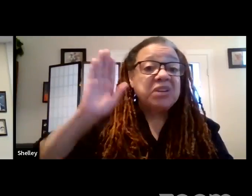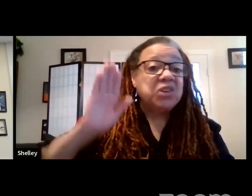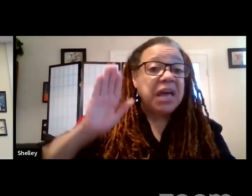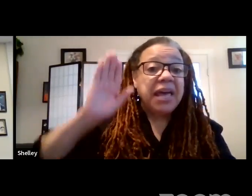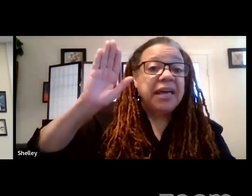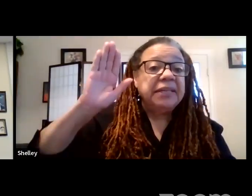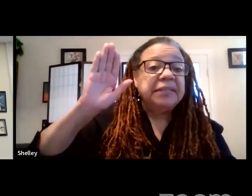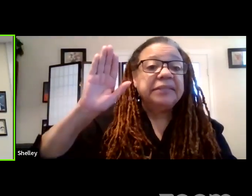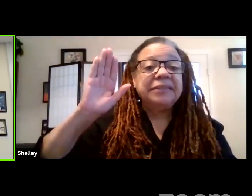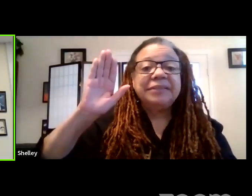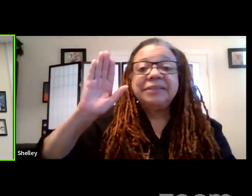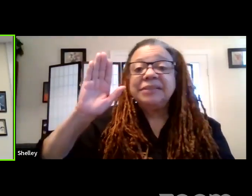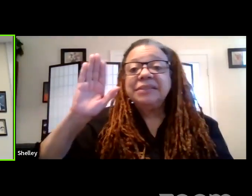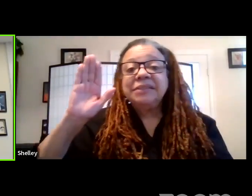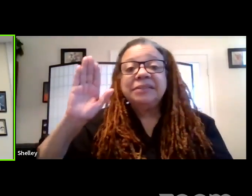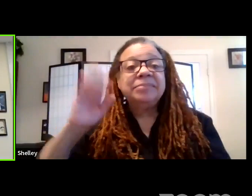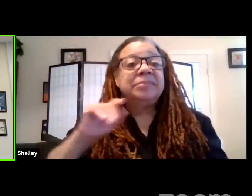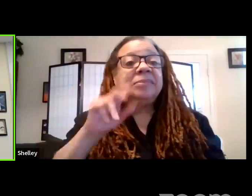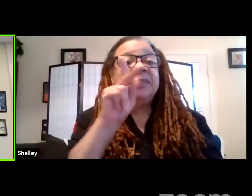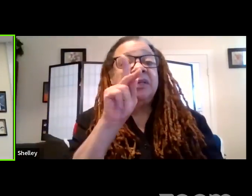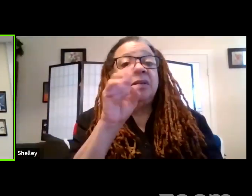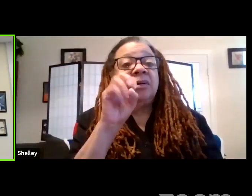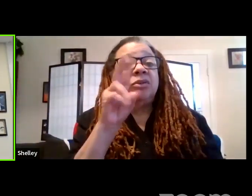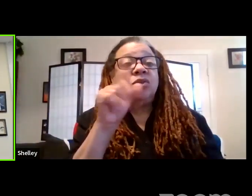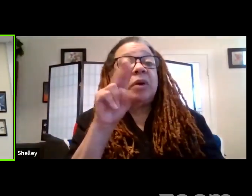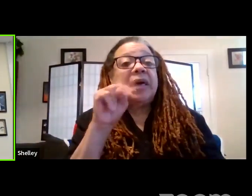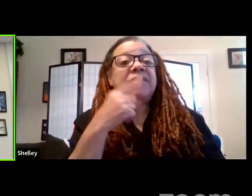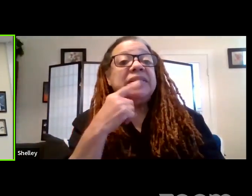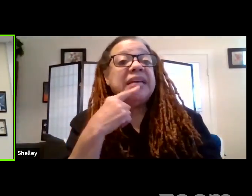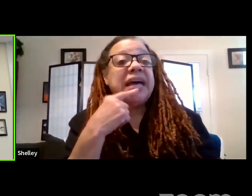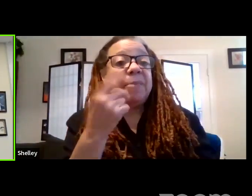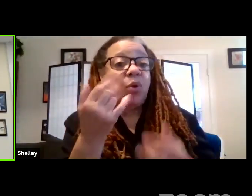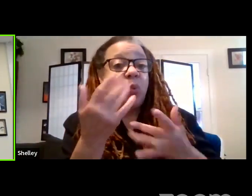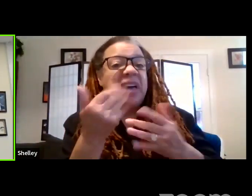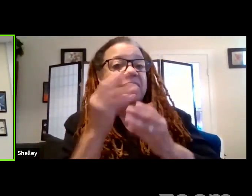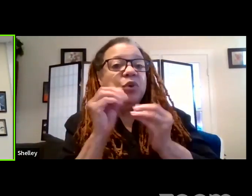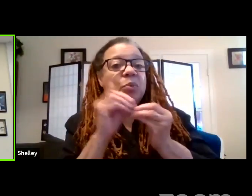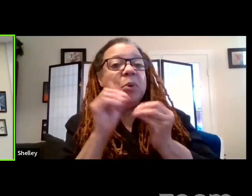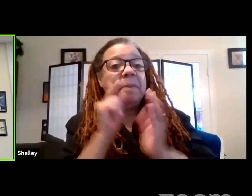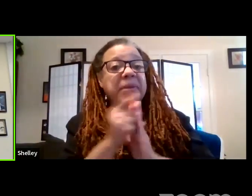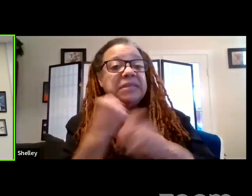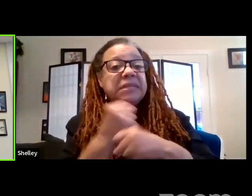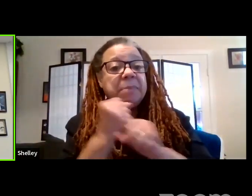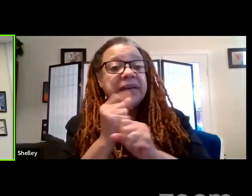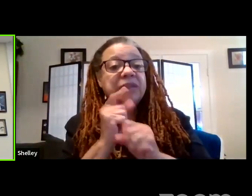speak up. All right. I'll just wait just a little bit longer just to be sure.